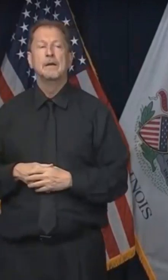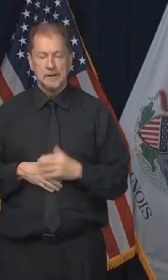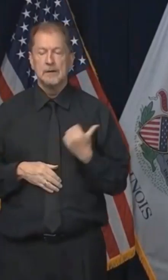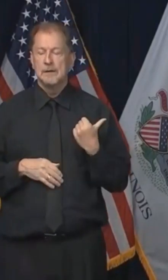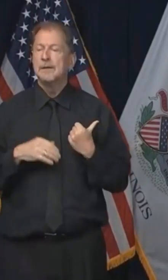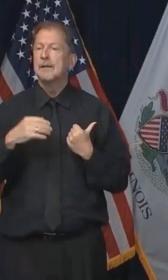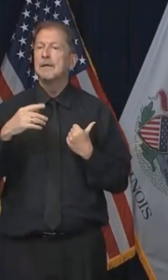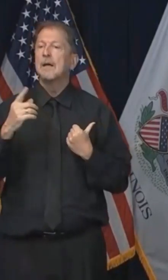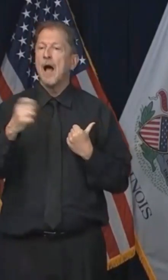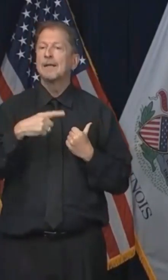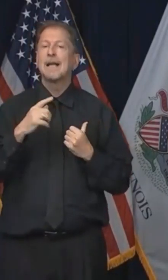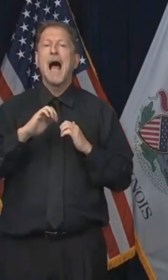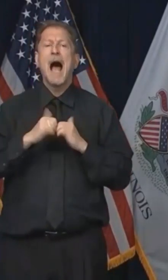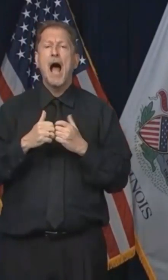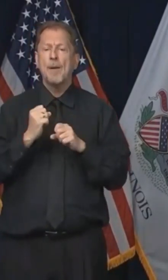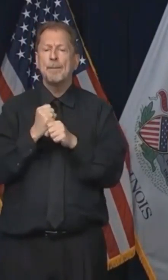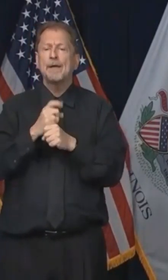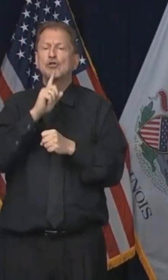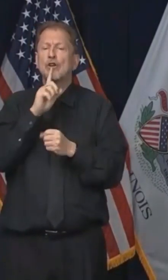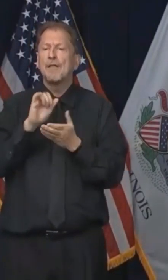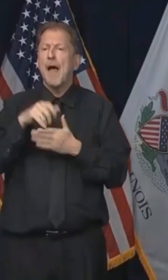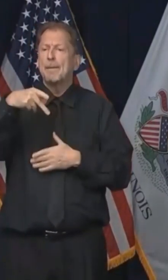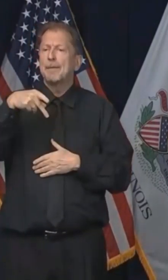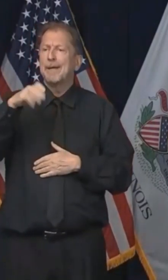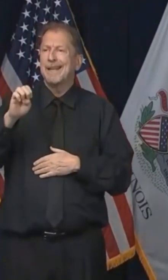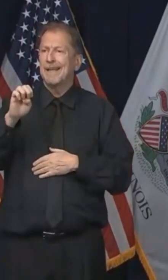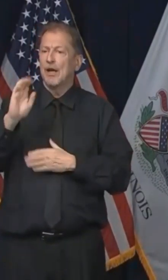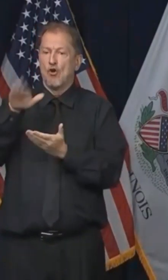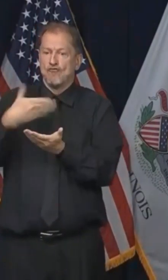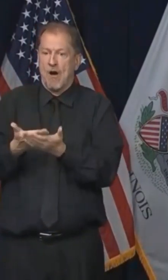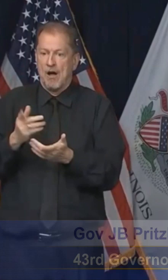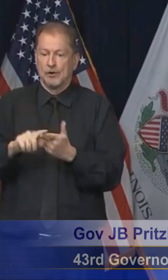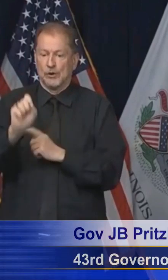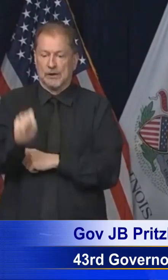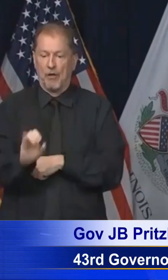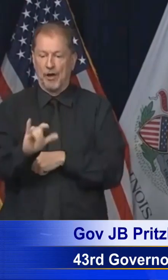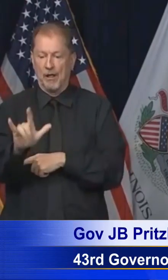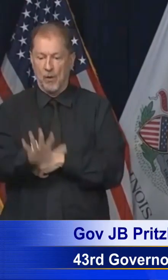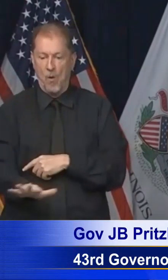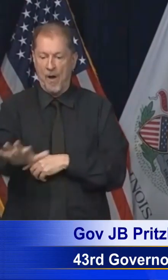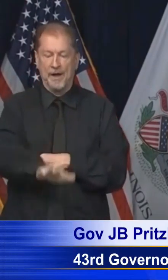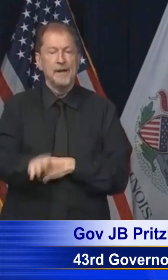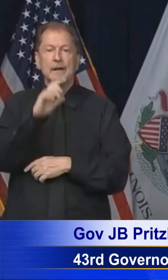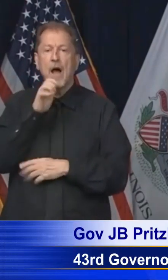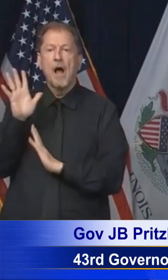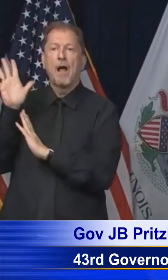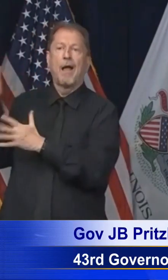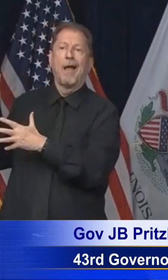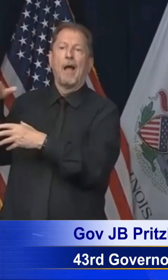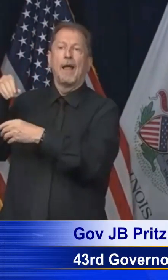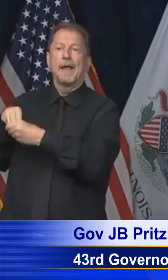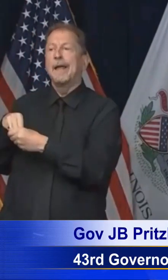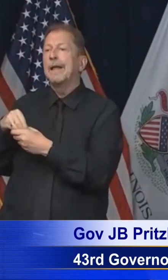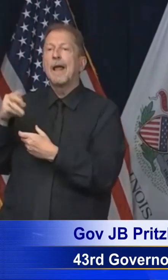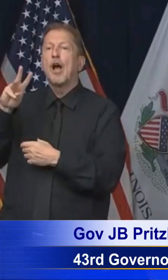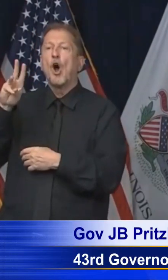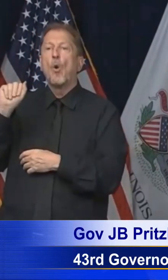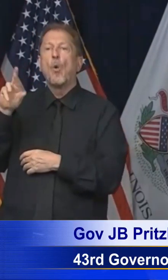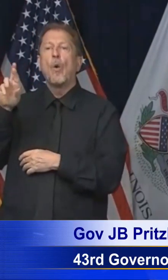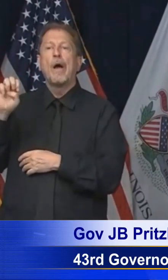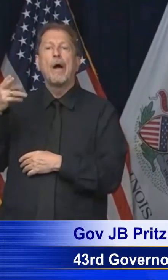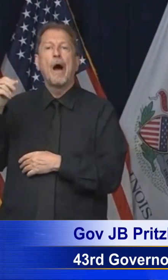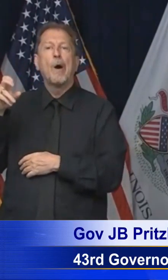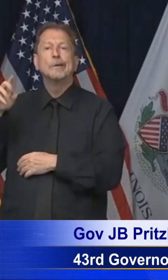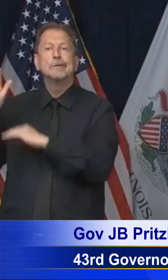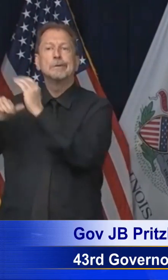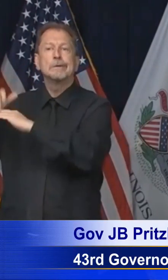our supplies of PPE are being distributed around downstate Illinois and not just going and staying in a warehouse somewhere?